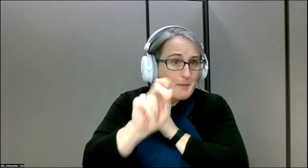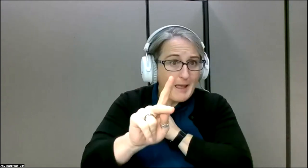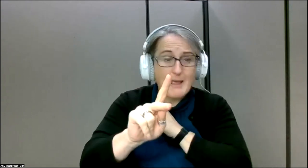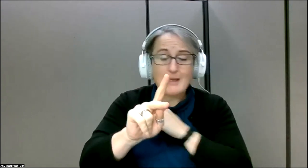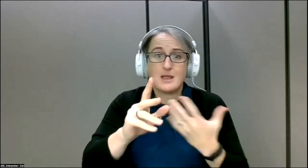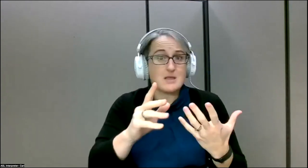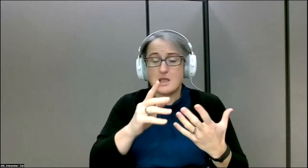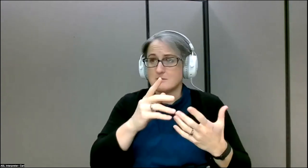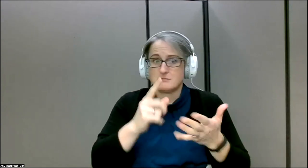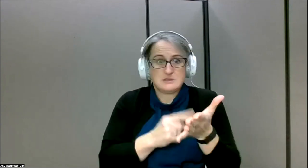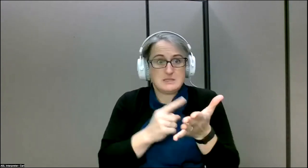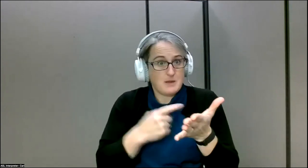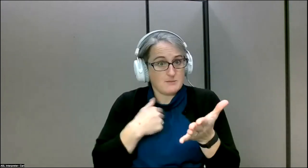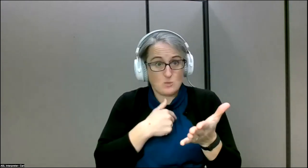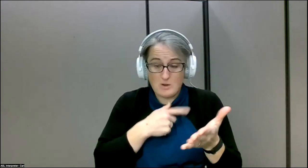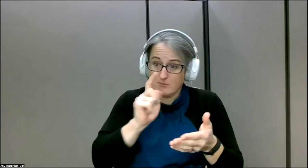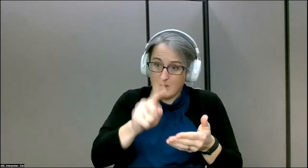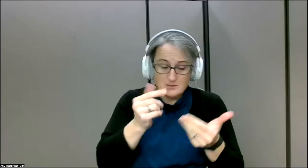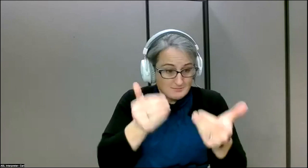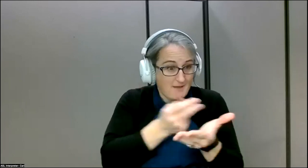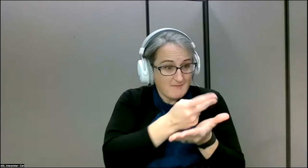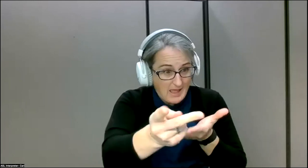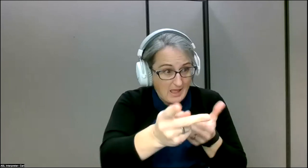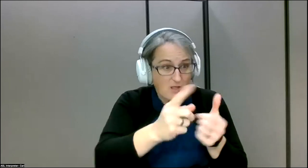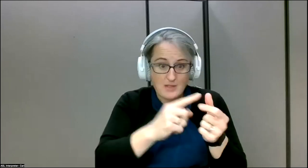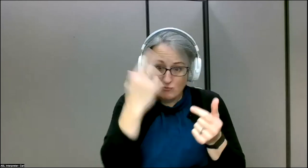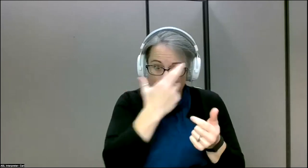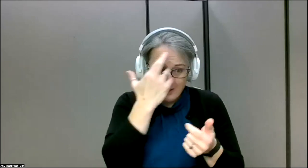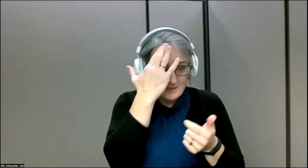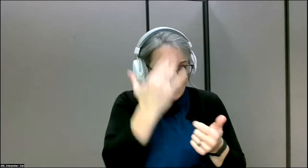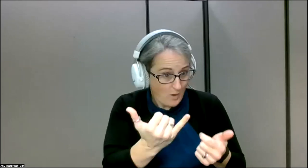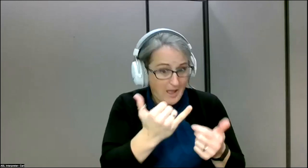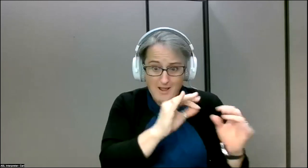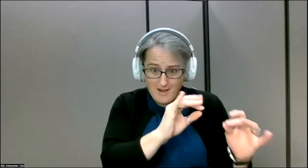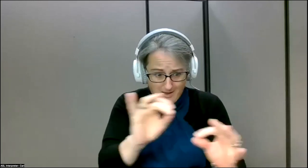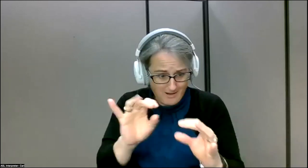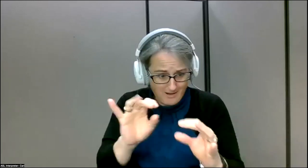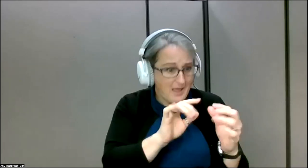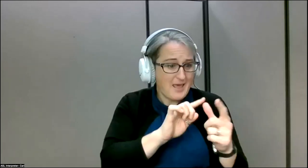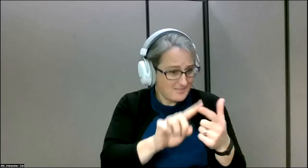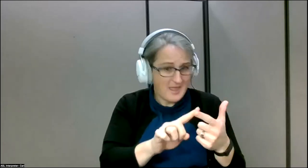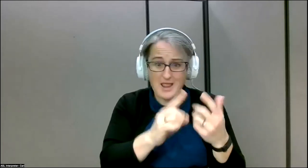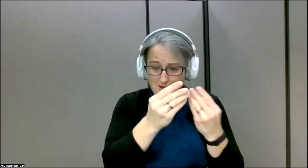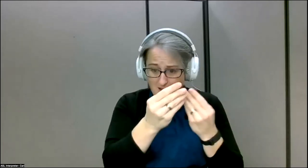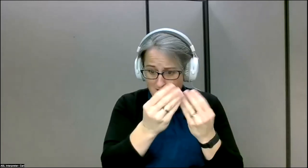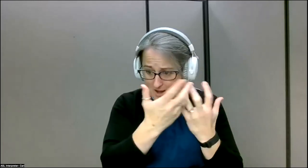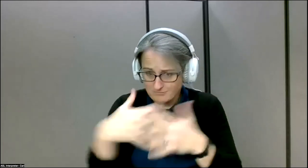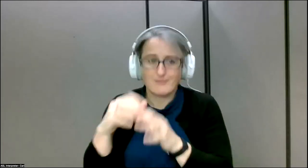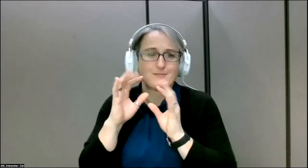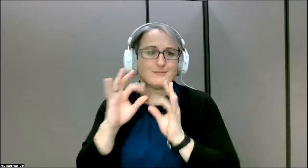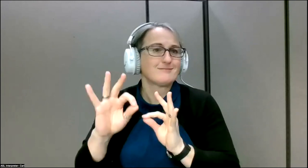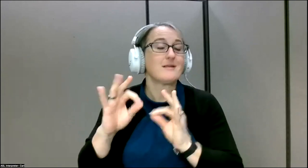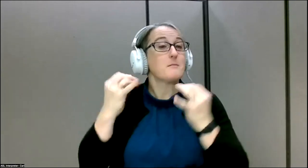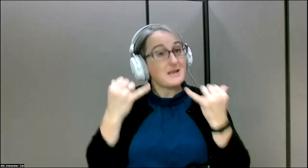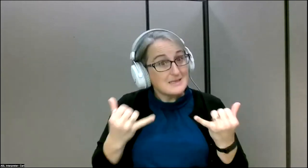because sometimes you have to mess up to get it right. So just that 20 minutes of failing an hour ago, now NASW knows how to